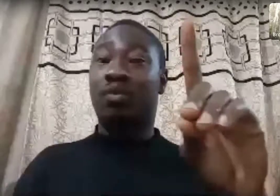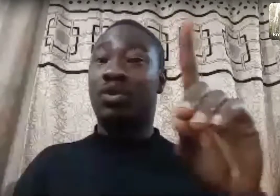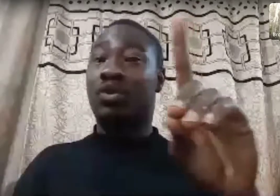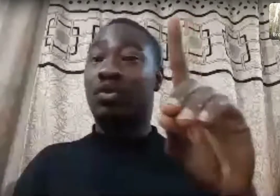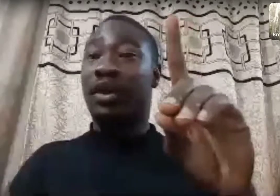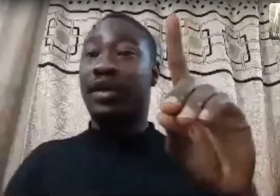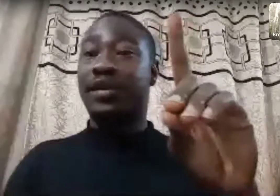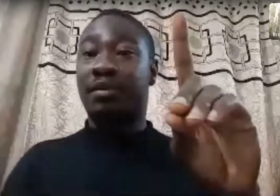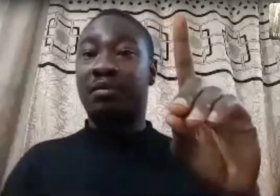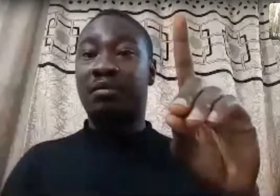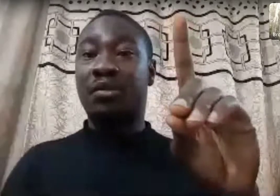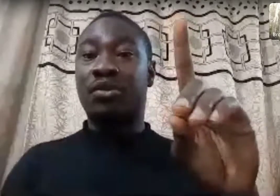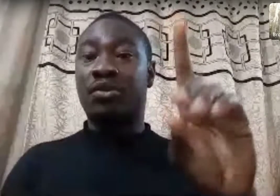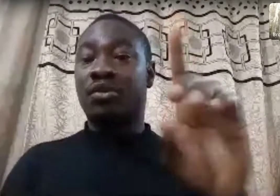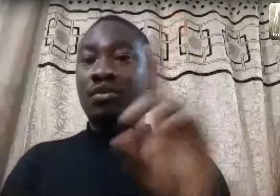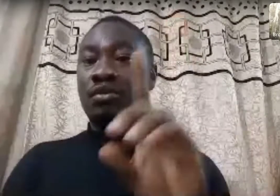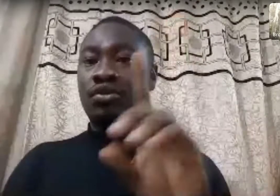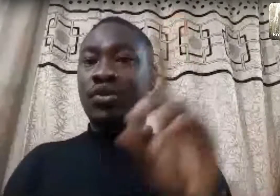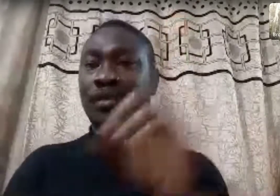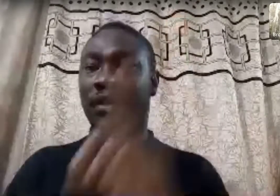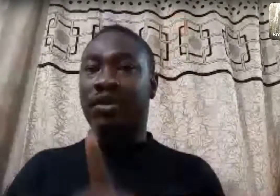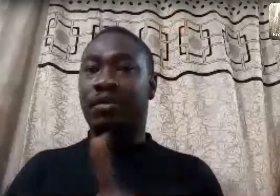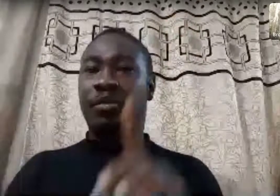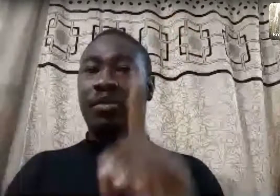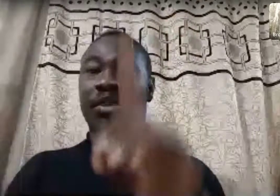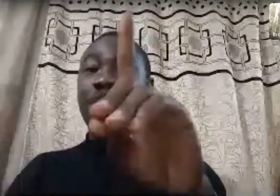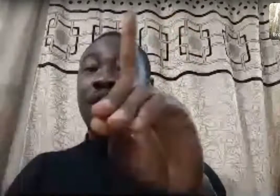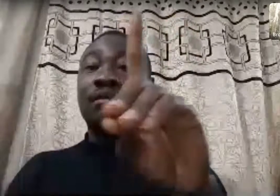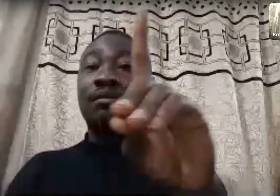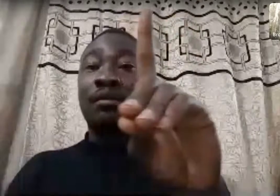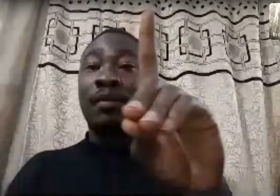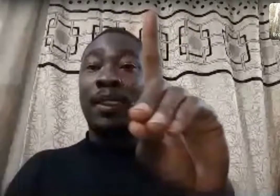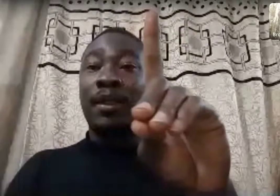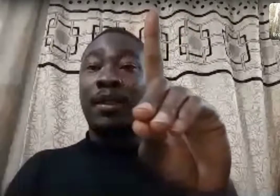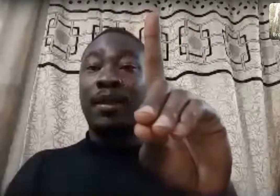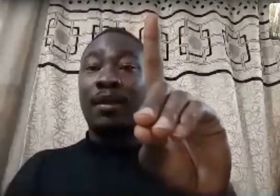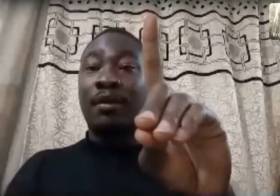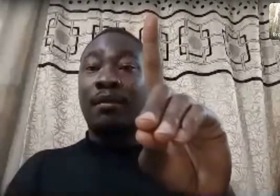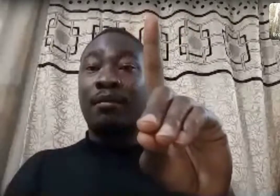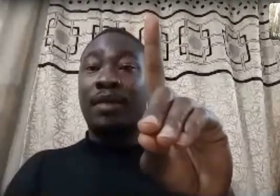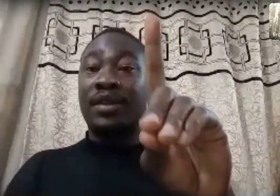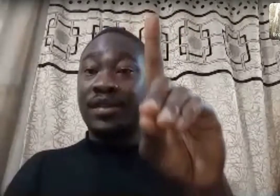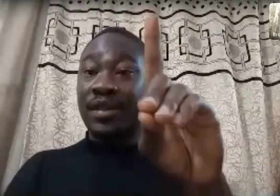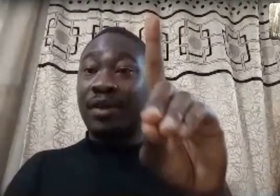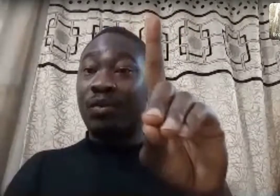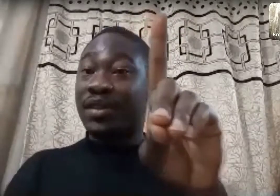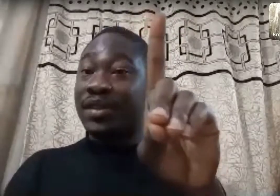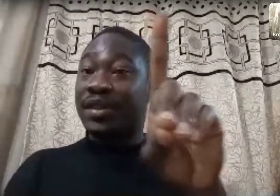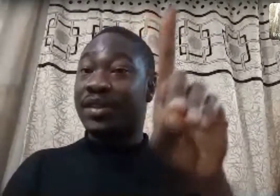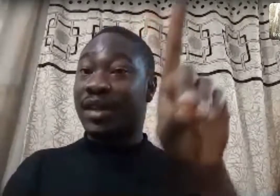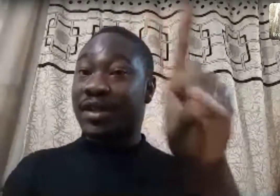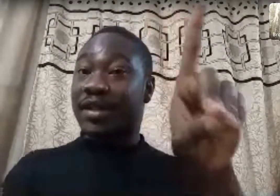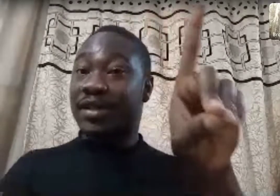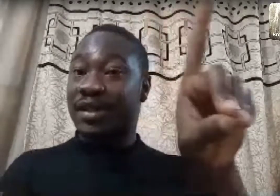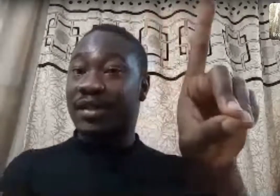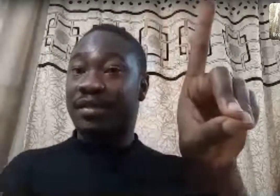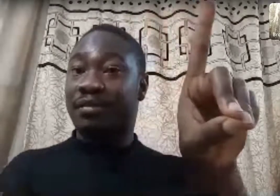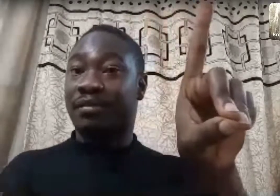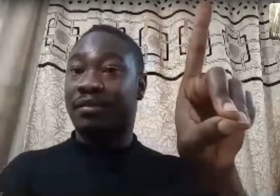ESL, you just simply tell people it's 1. But in sign language, this is letter D. I hope you can